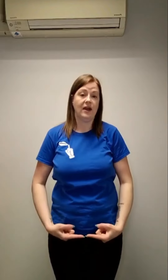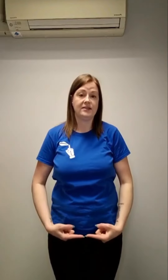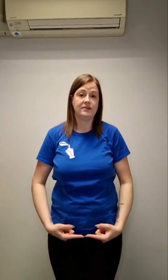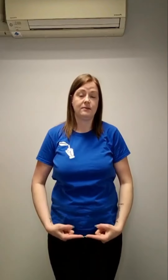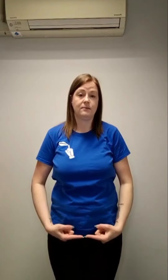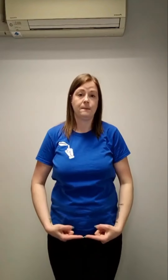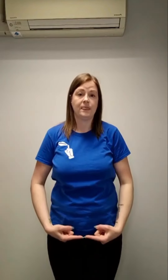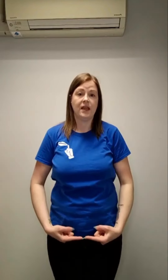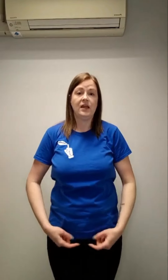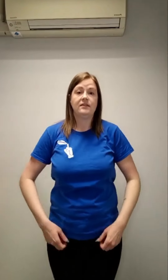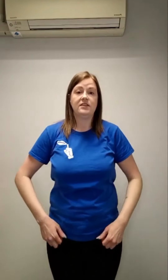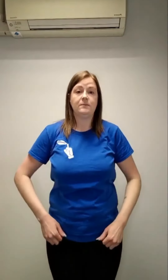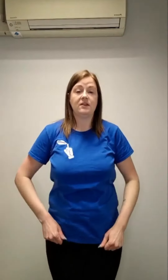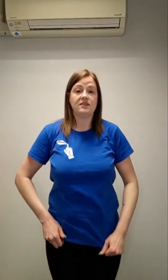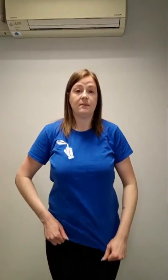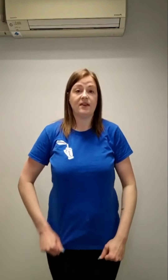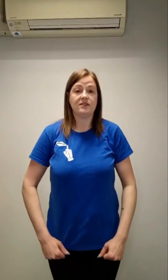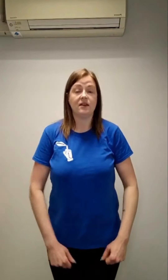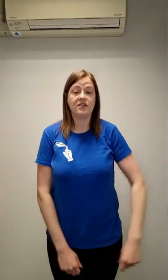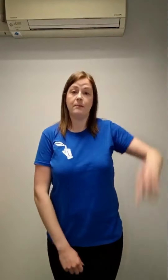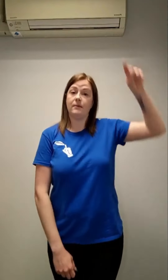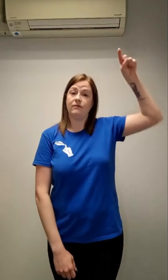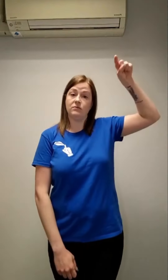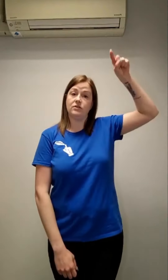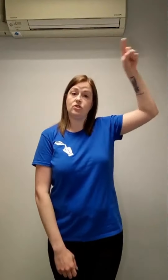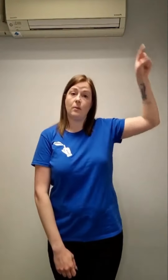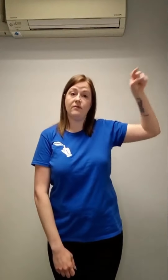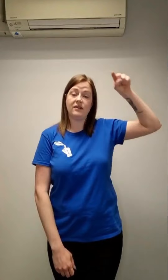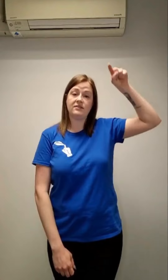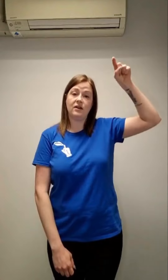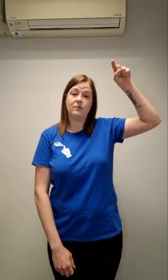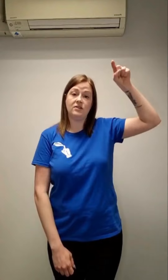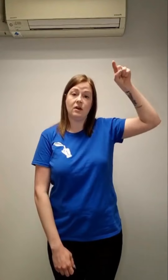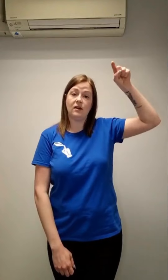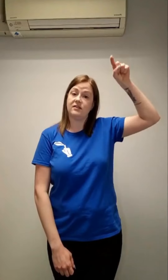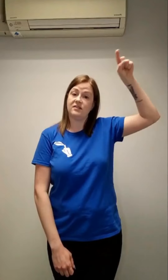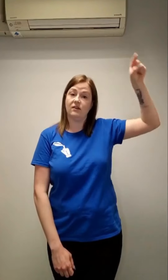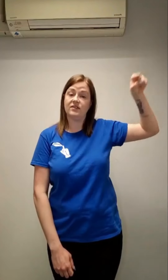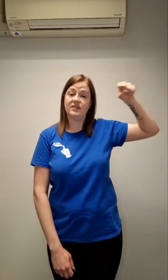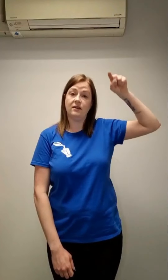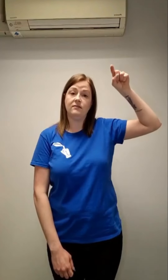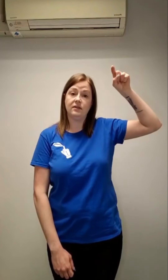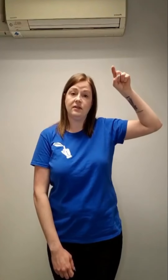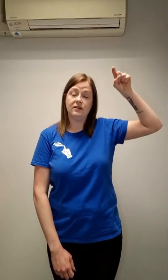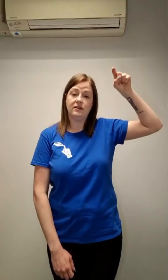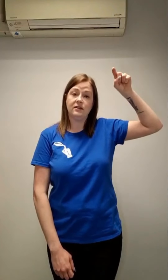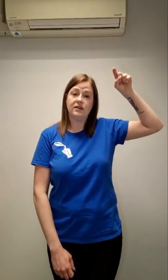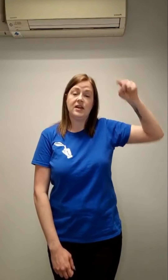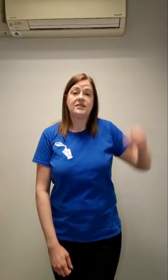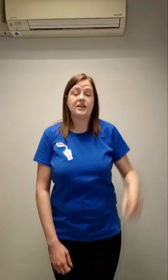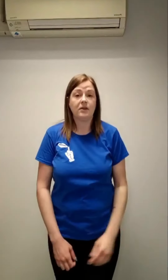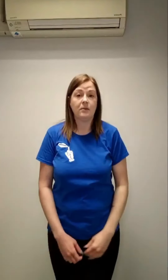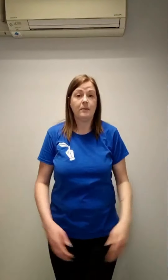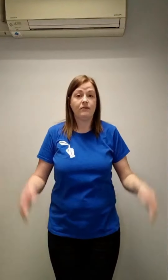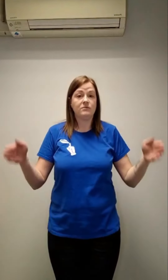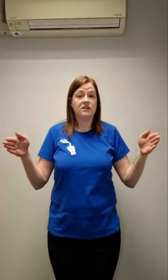waist. This is because some of our signs can be performed at the top of our signing window, like the sign for sun. Some can be performed at the